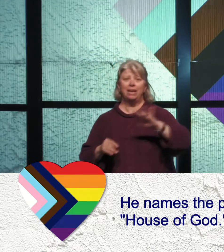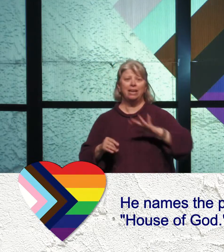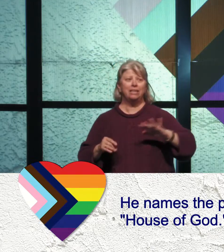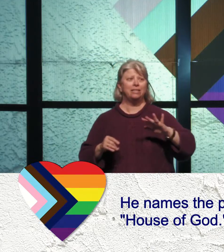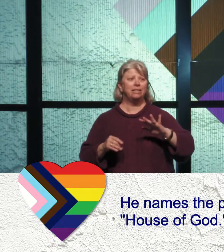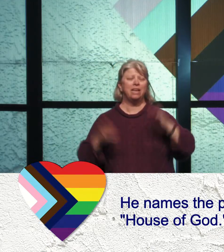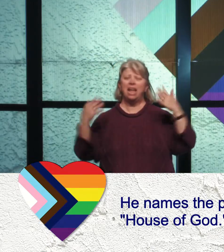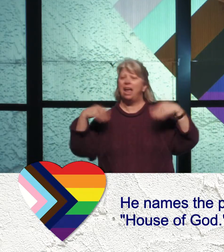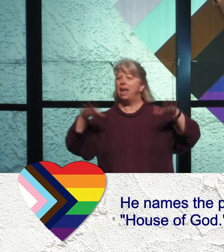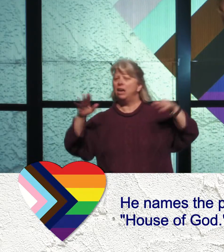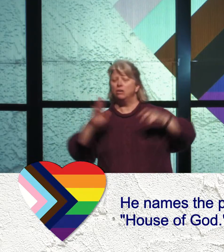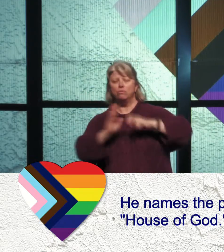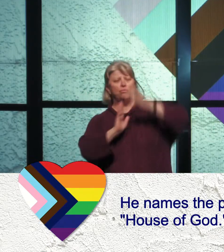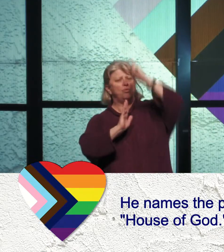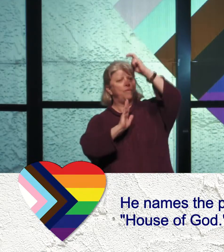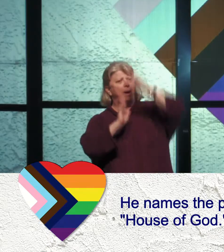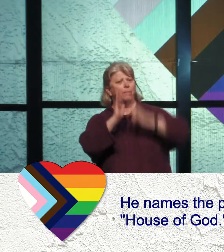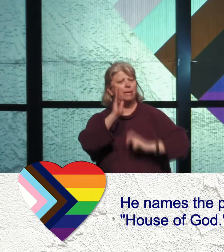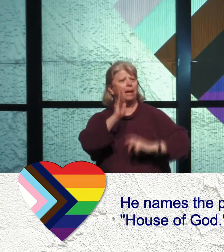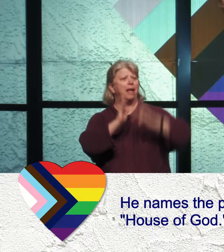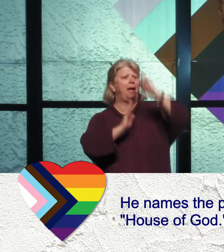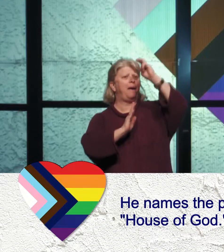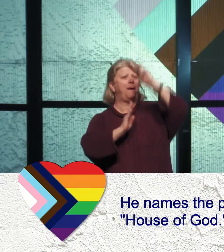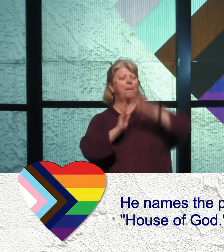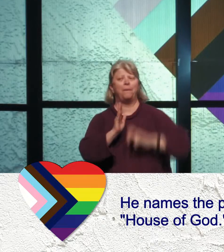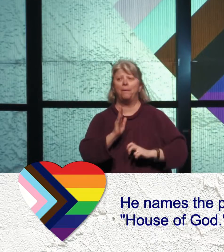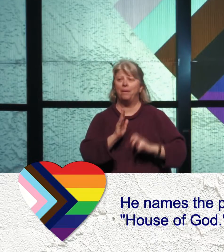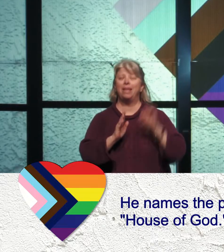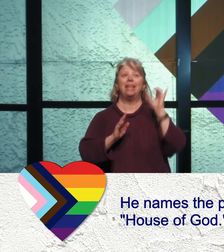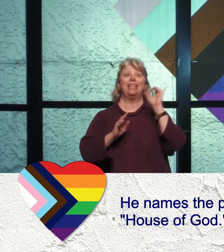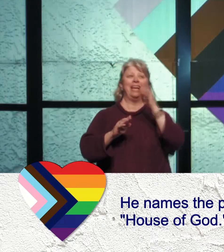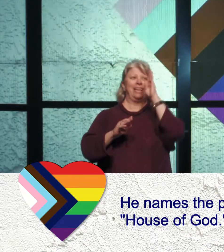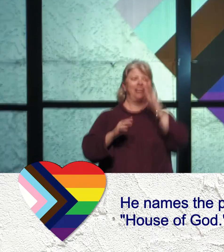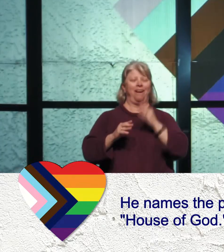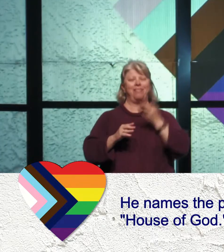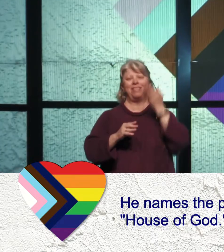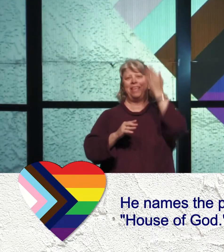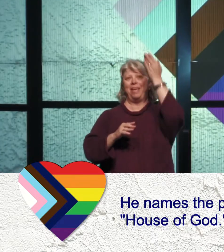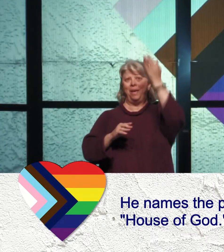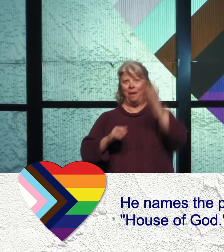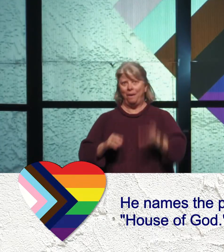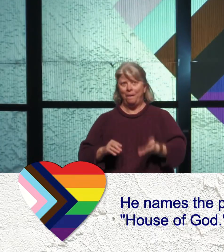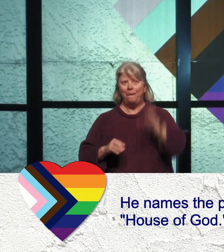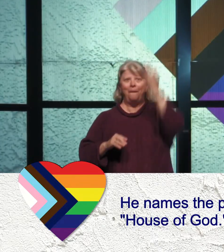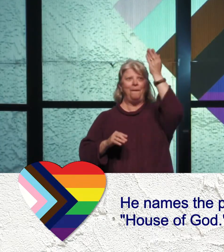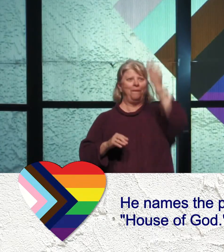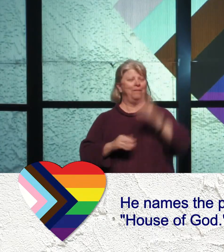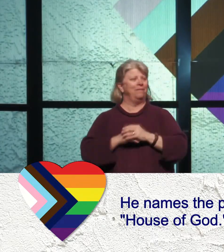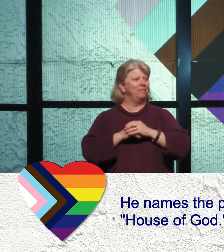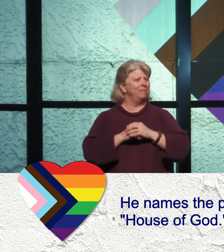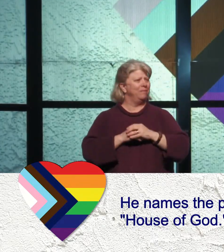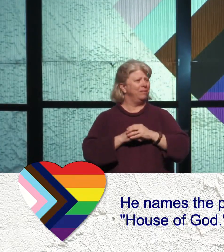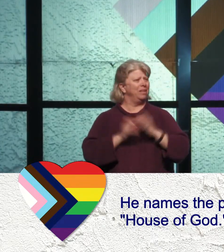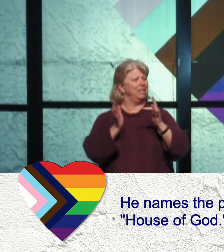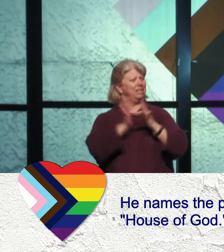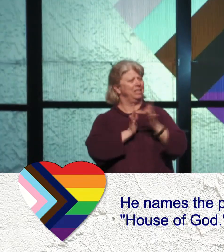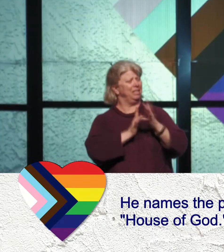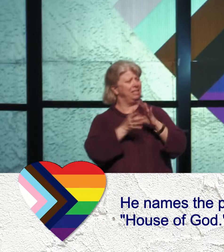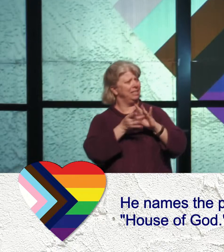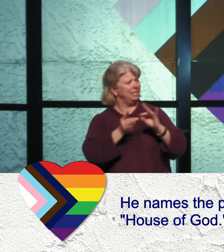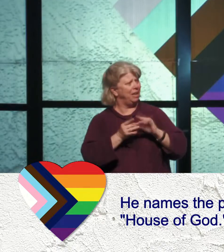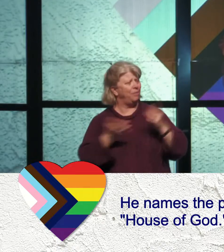the angels move up and down, back and forth, that's where God is. That's where God is. And what does Jesus